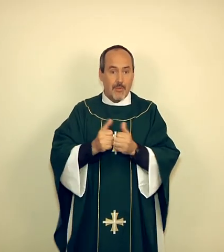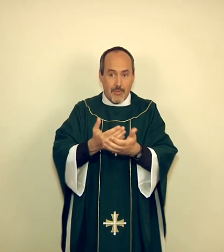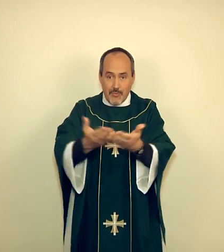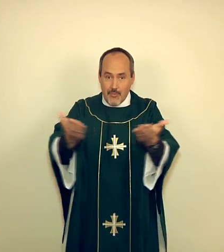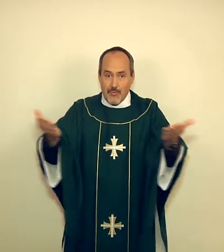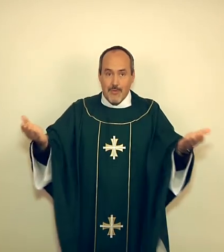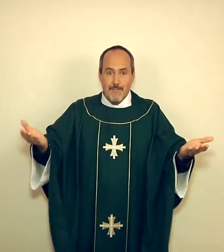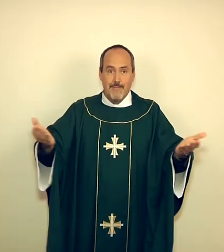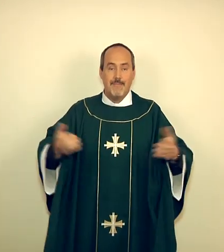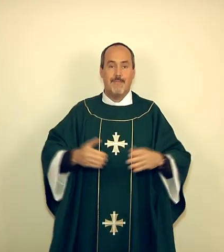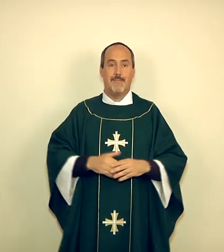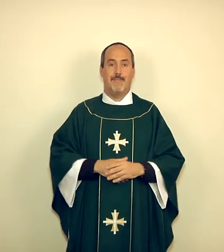The Lord be with you.